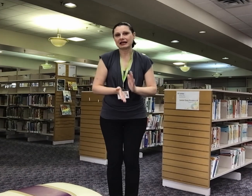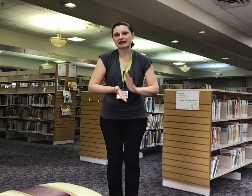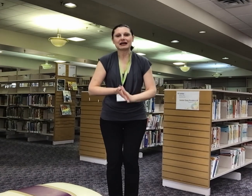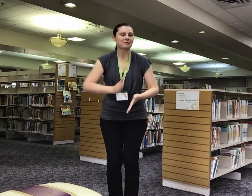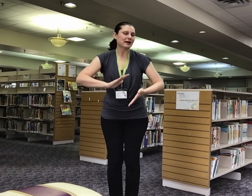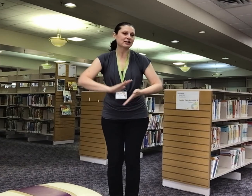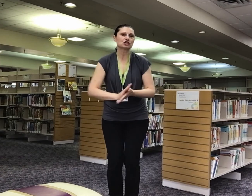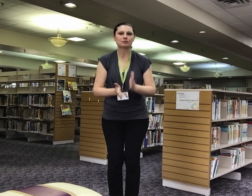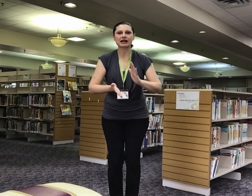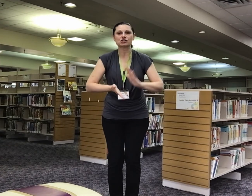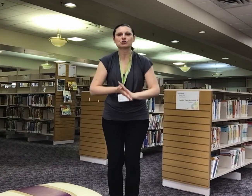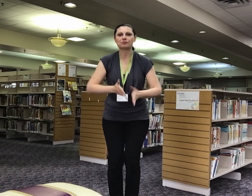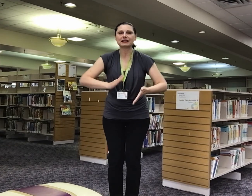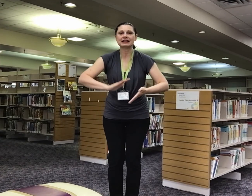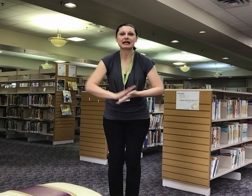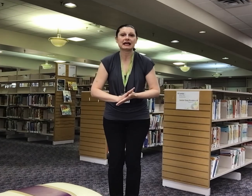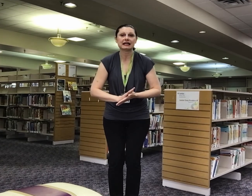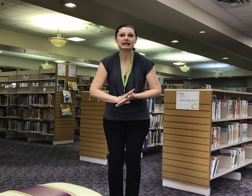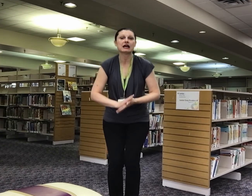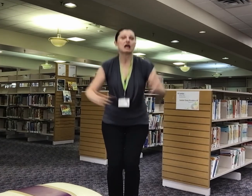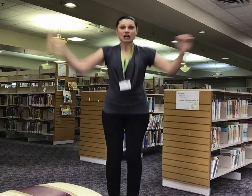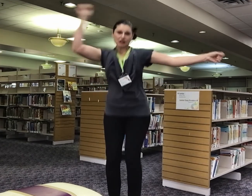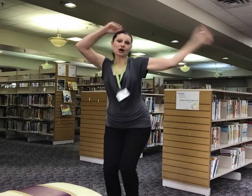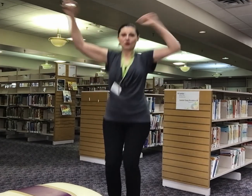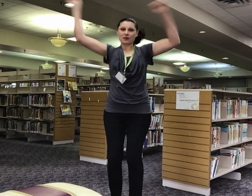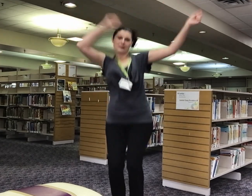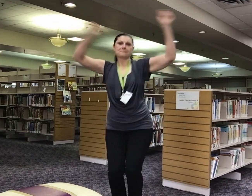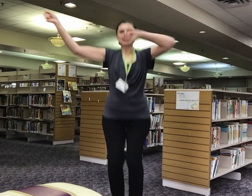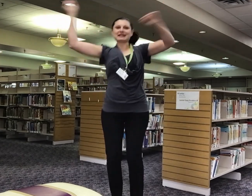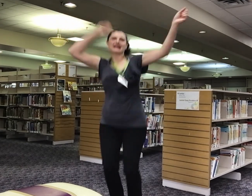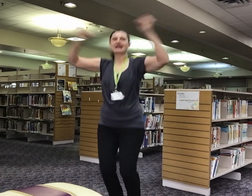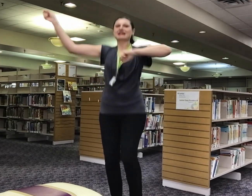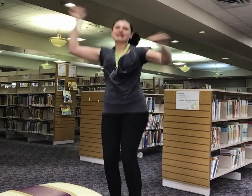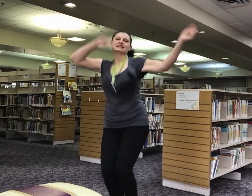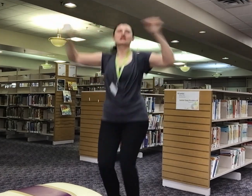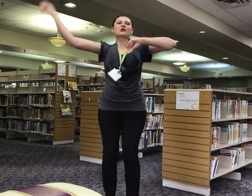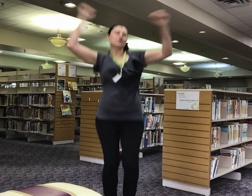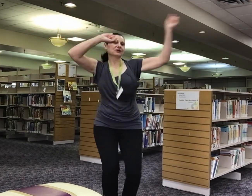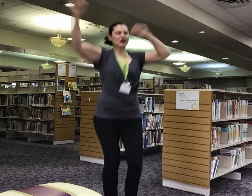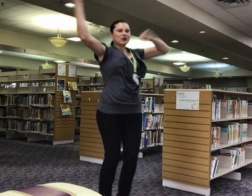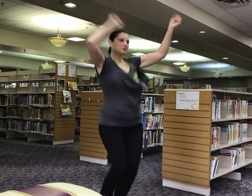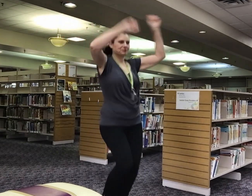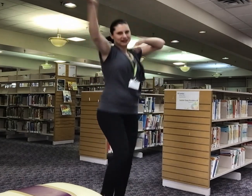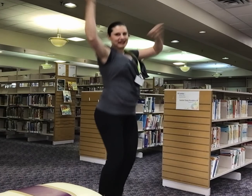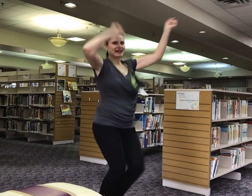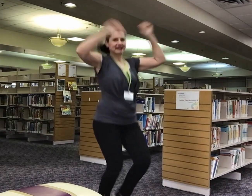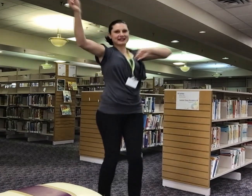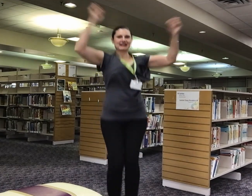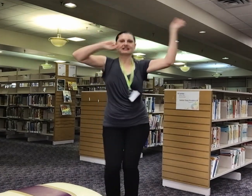banana, mash, mash, banana, go, bananas, go. Go bananas,